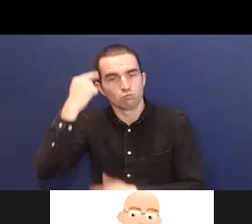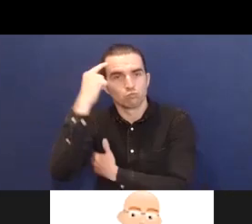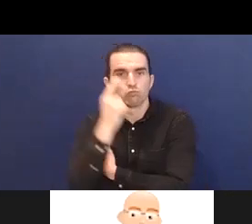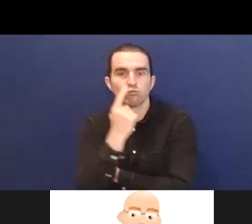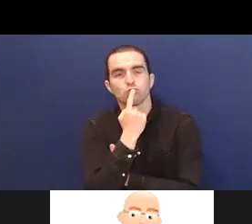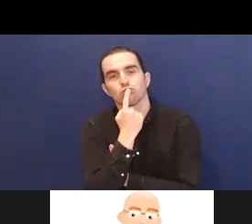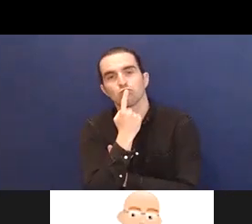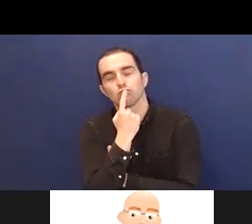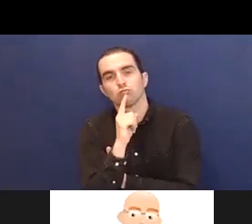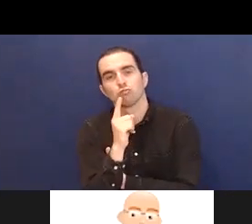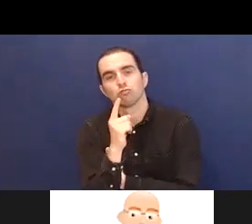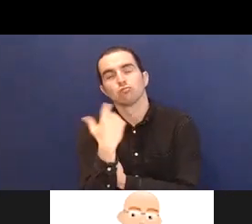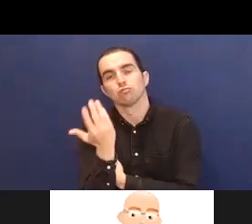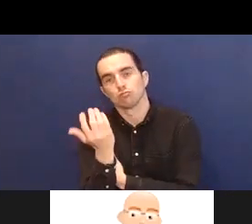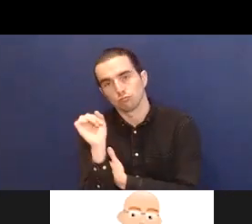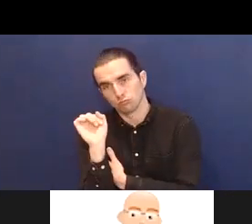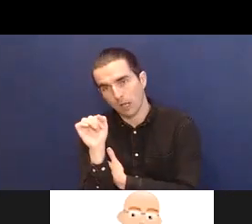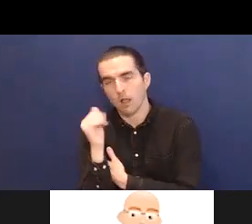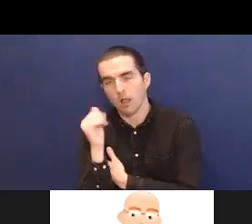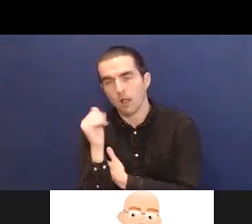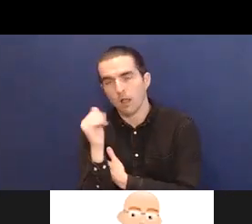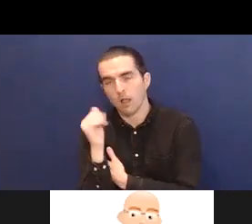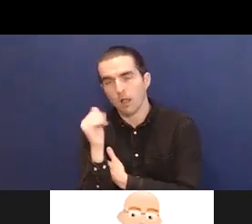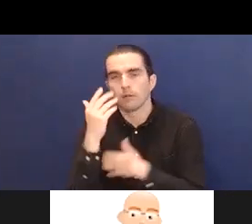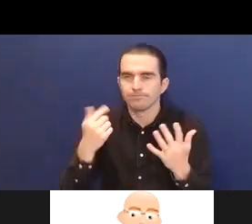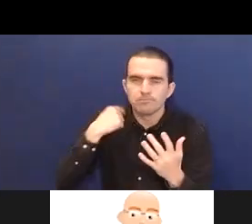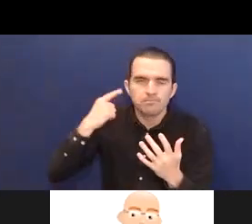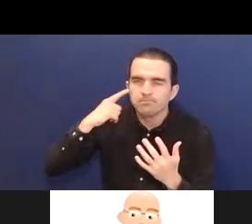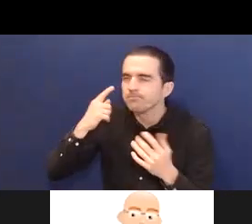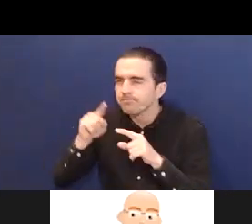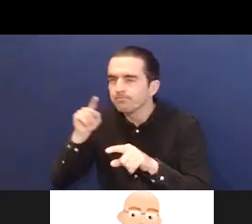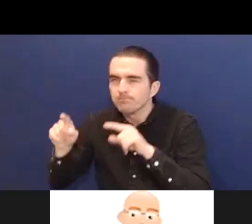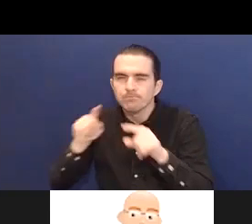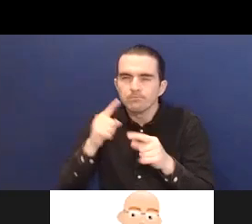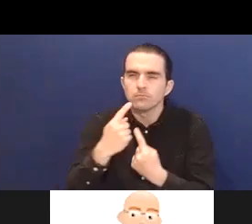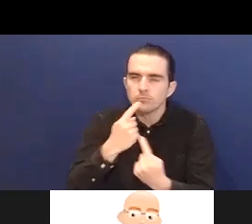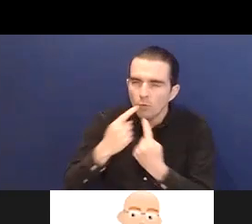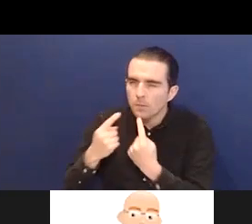something that we've been hearing a little bit about in our projects is that